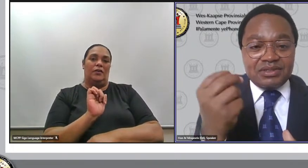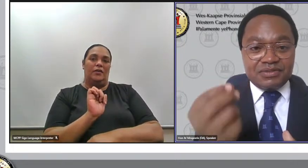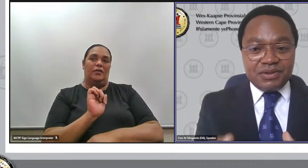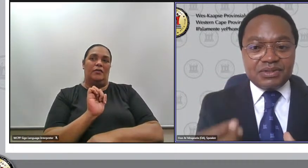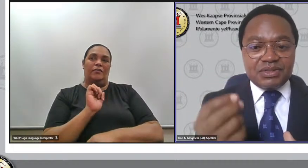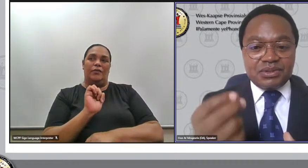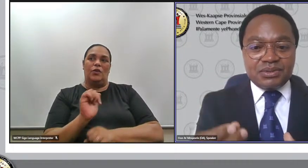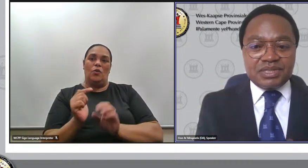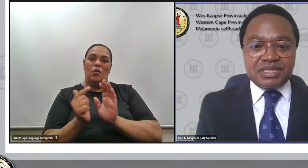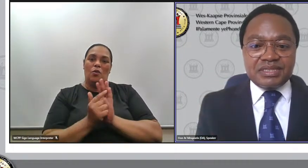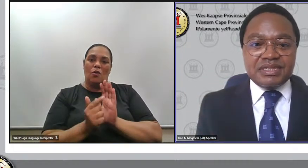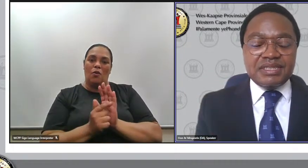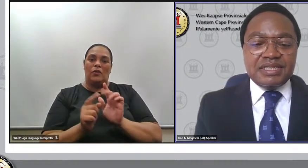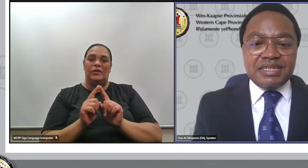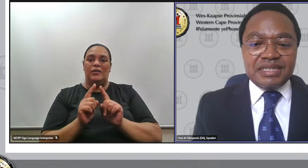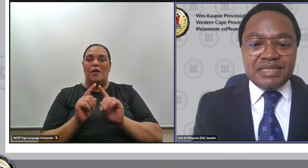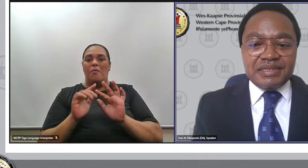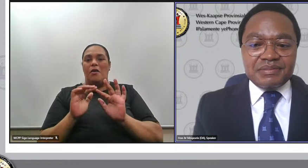bilaterals and, of course, those